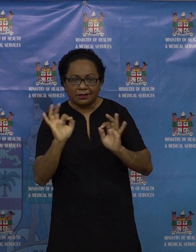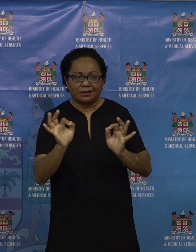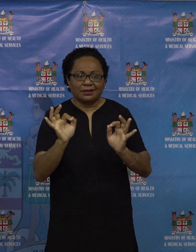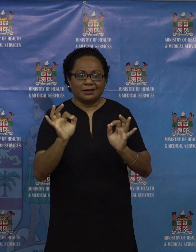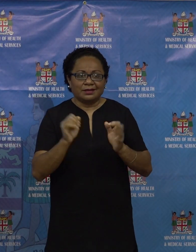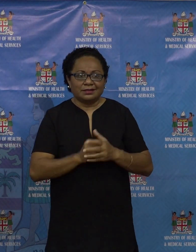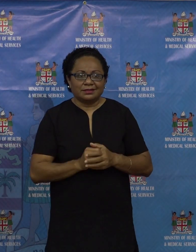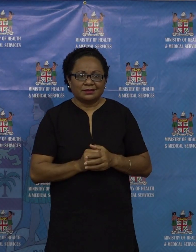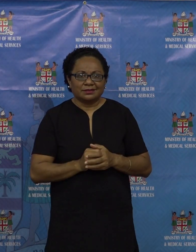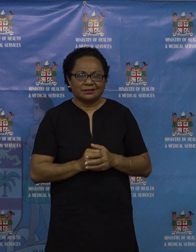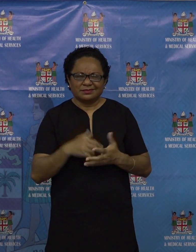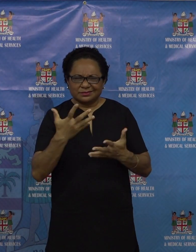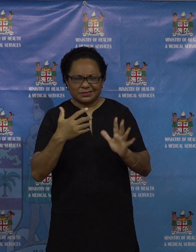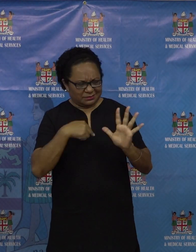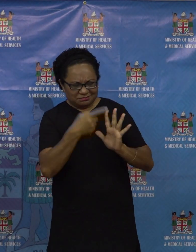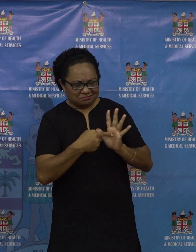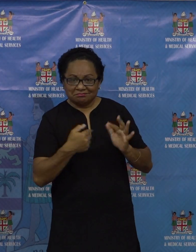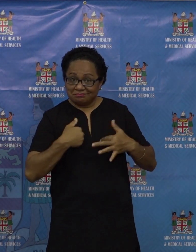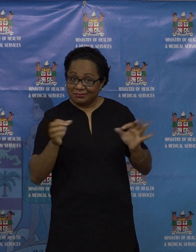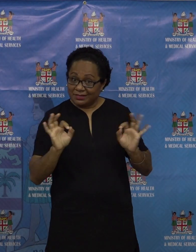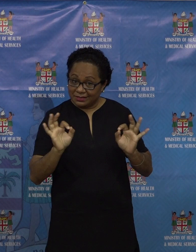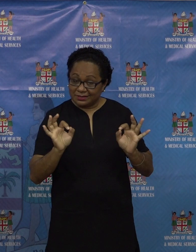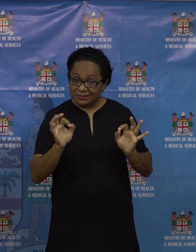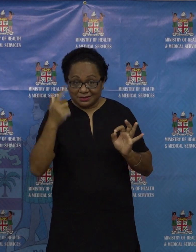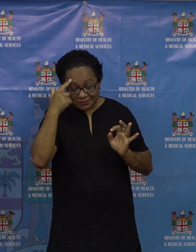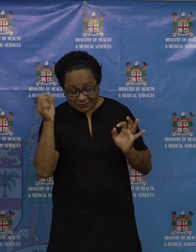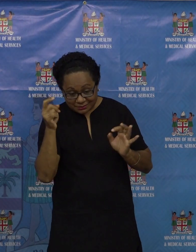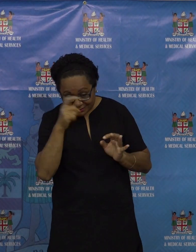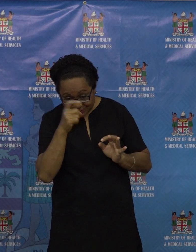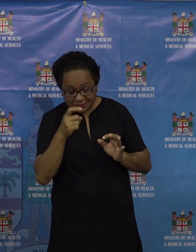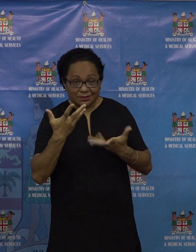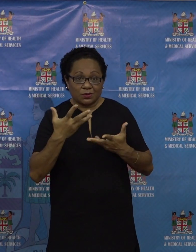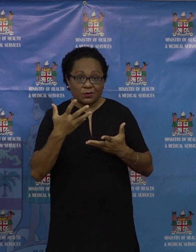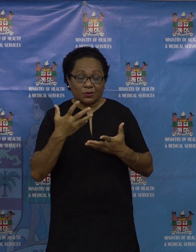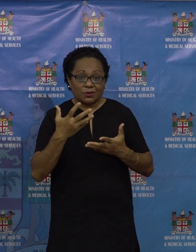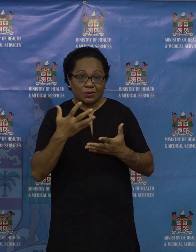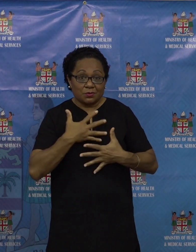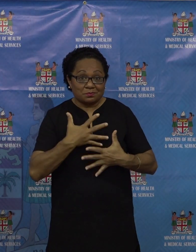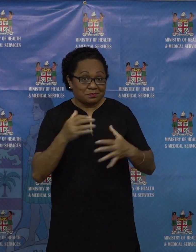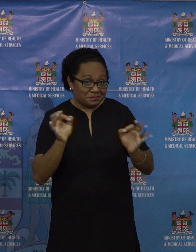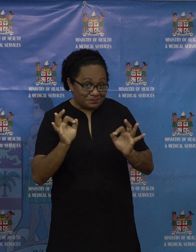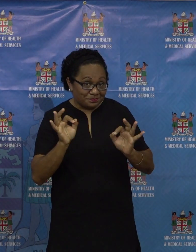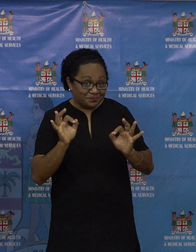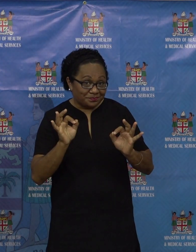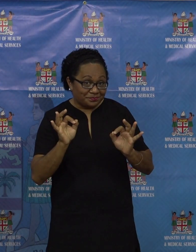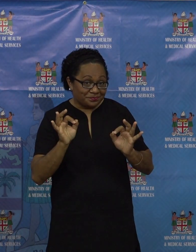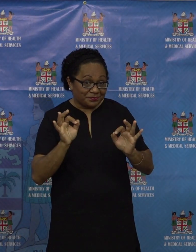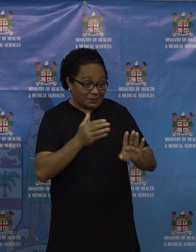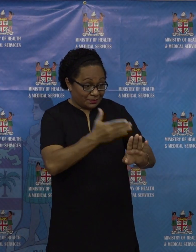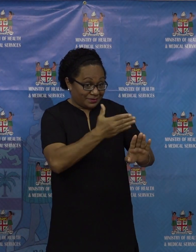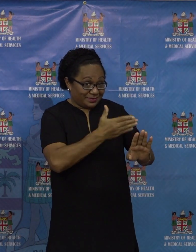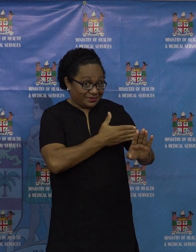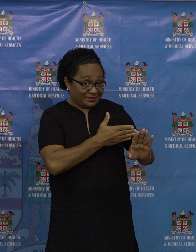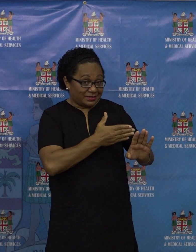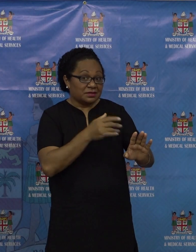of smell and loss of taste, or headache, or shortness of breath, then consider yourself discharged